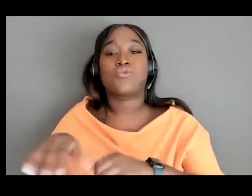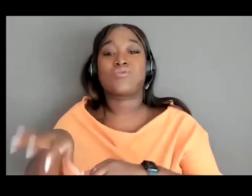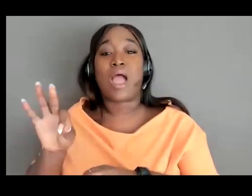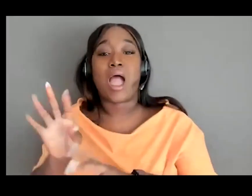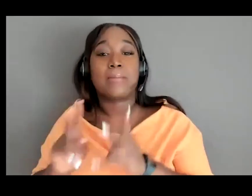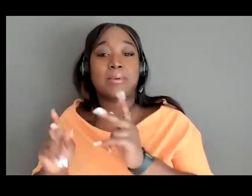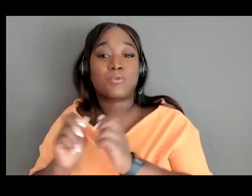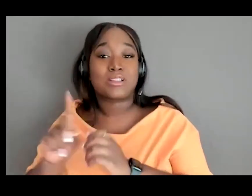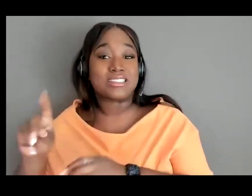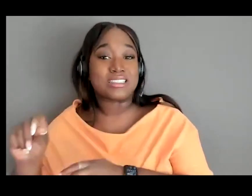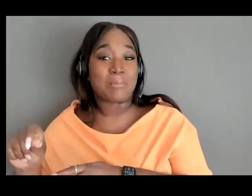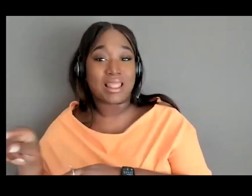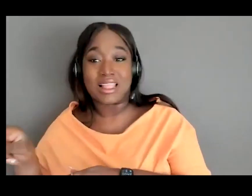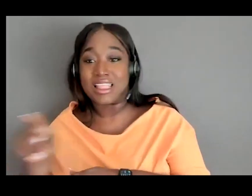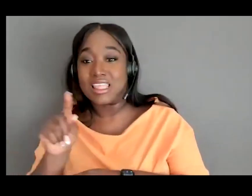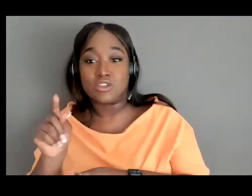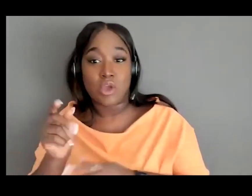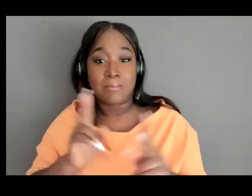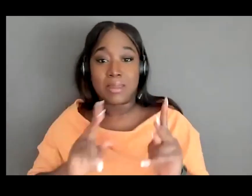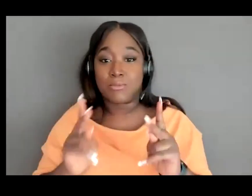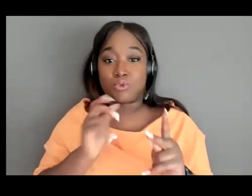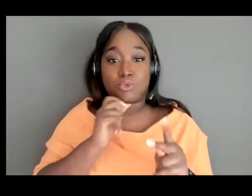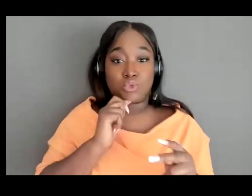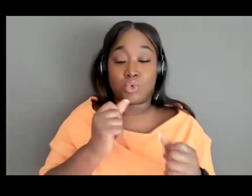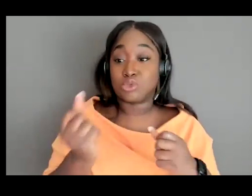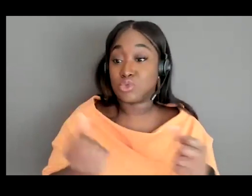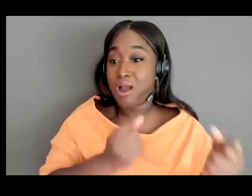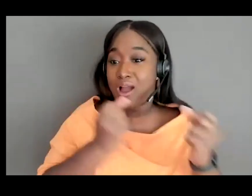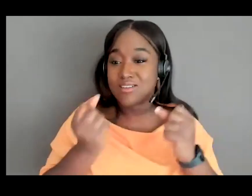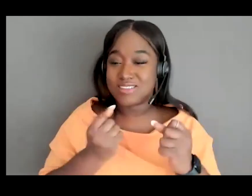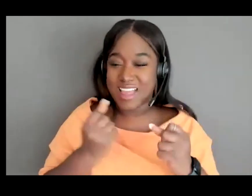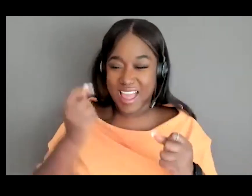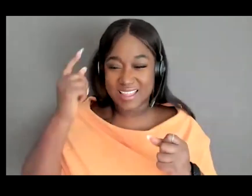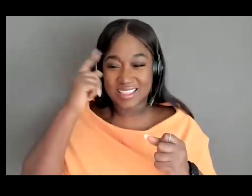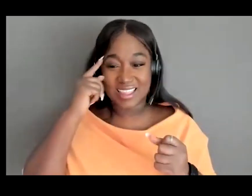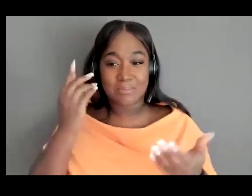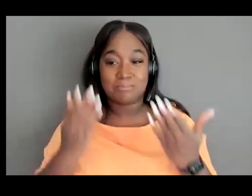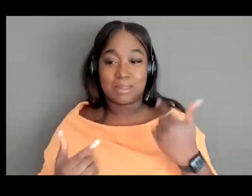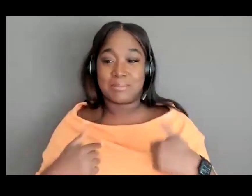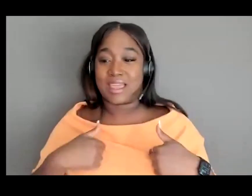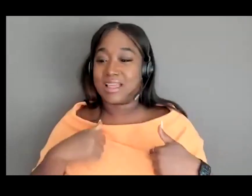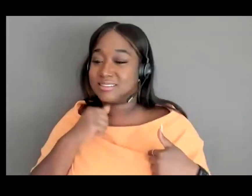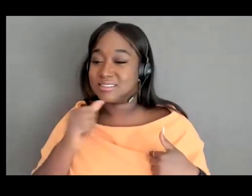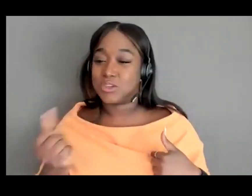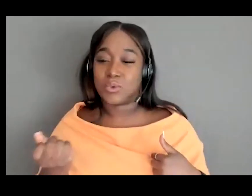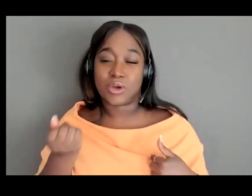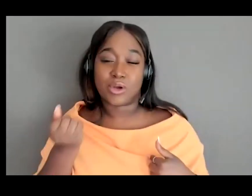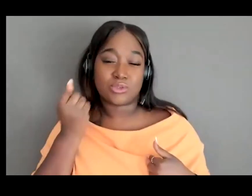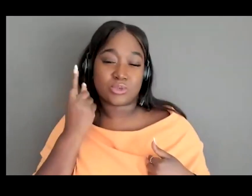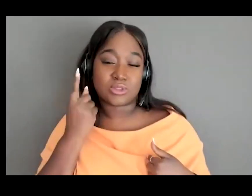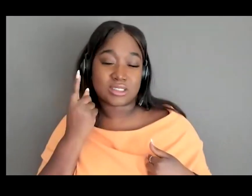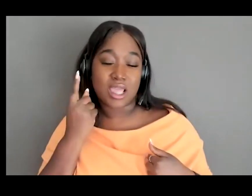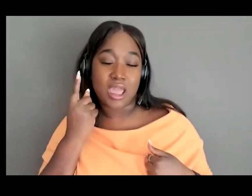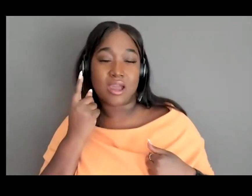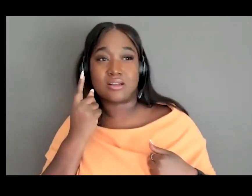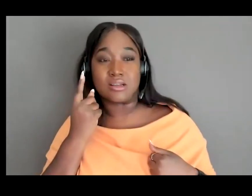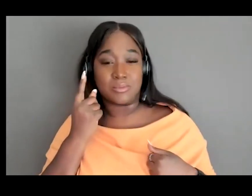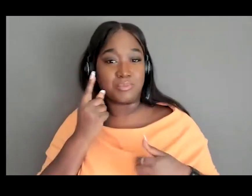with disabilities or people who don't drive, but I think I might just not be